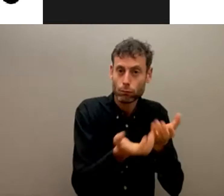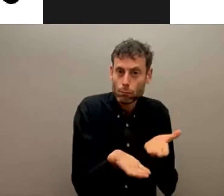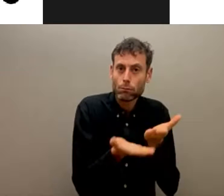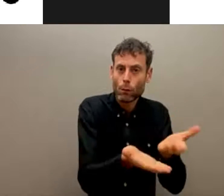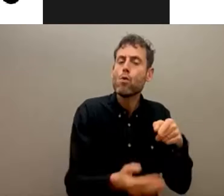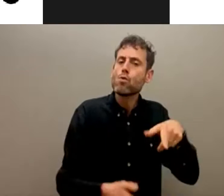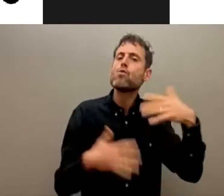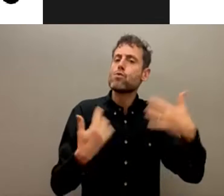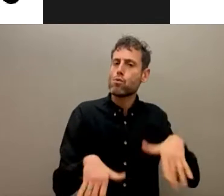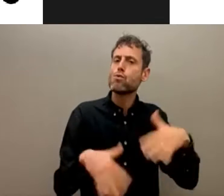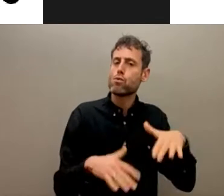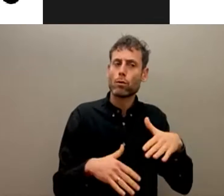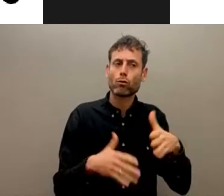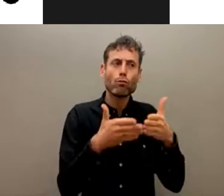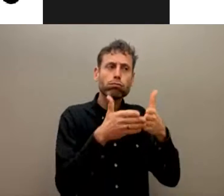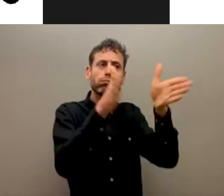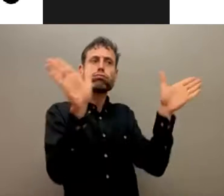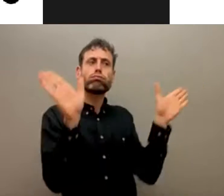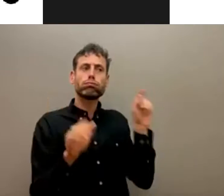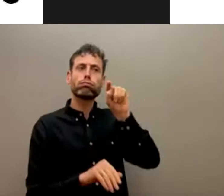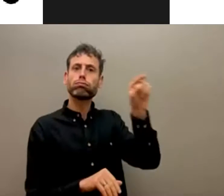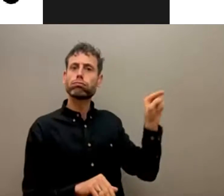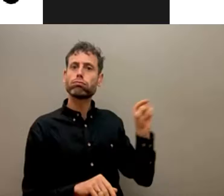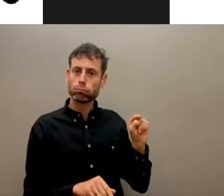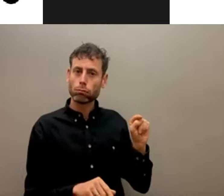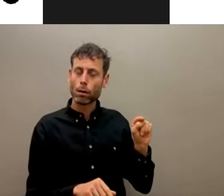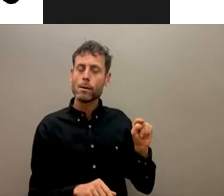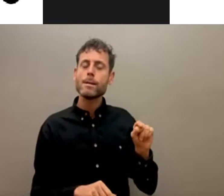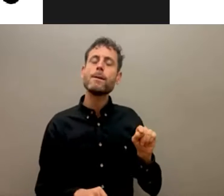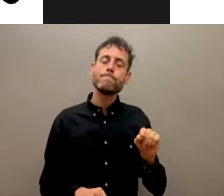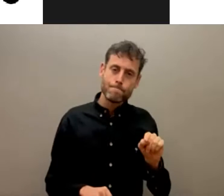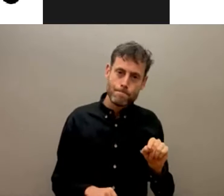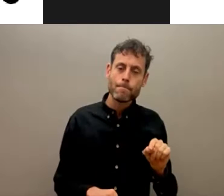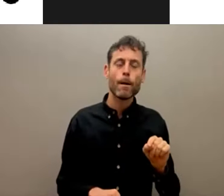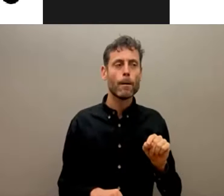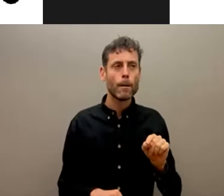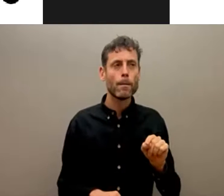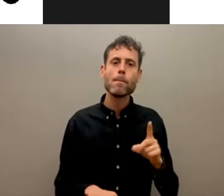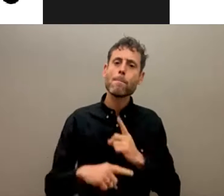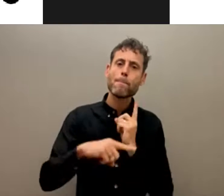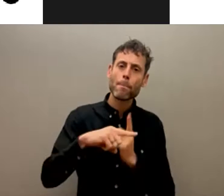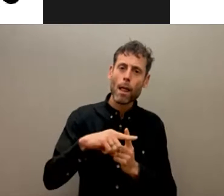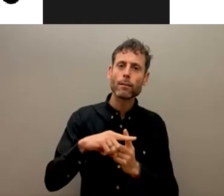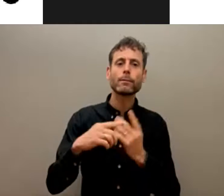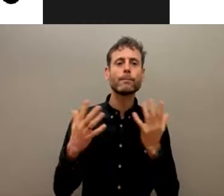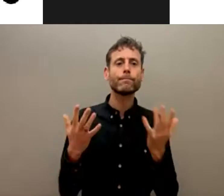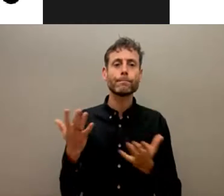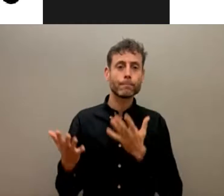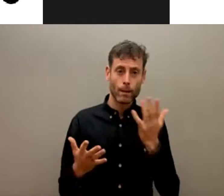benefits in terms of accessibility, and it can allow people to